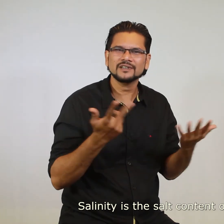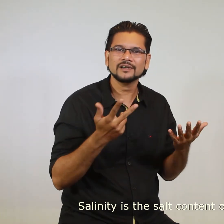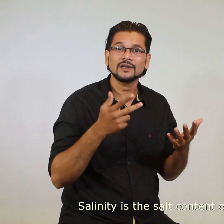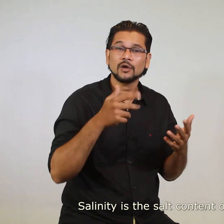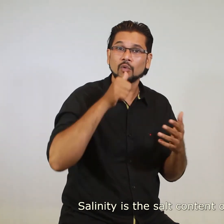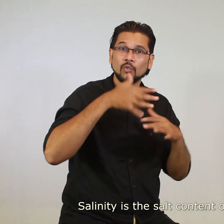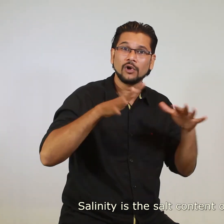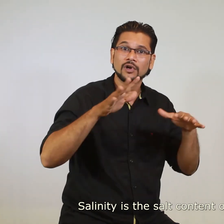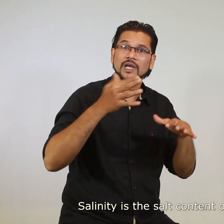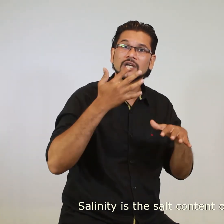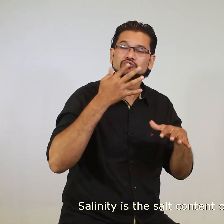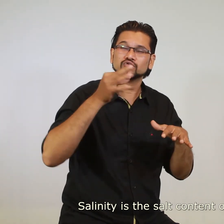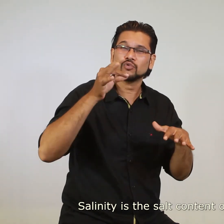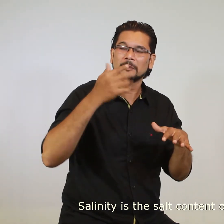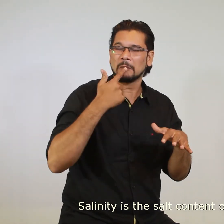Salinity is the salt content of the water.